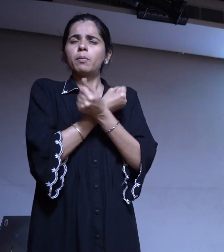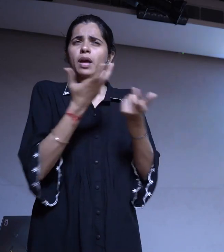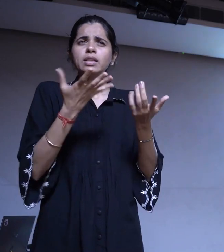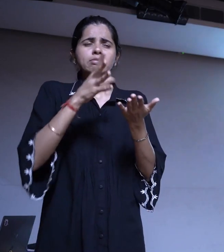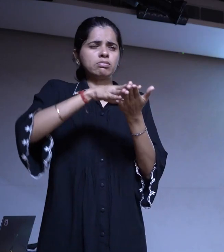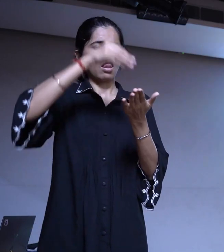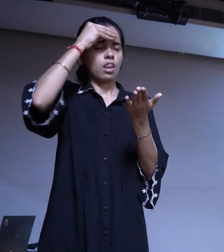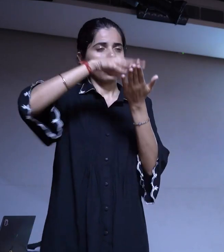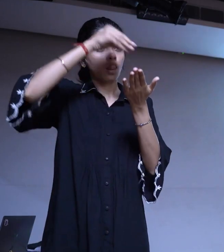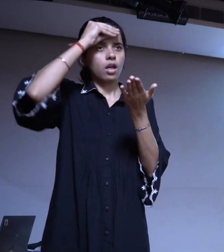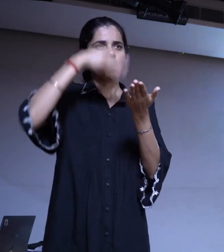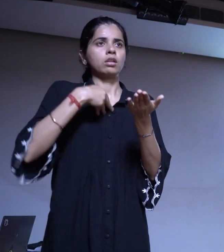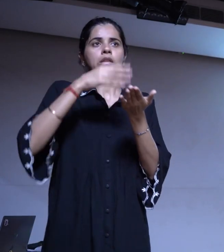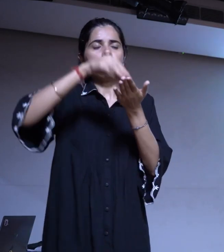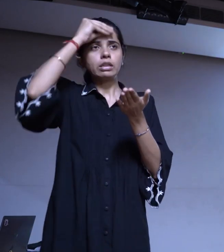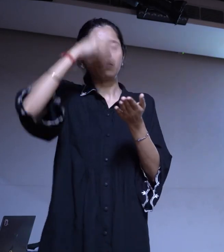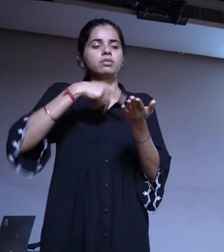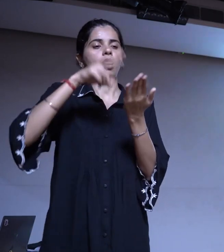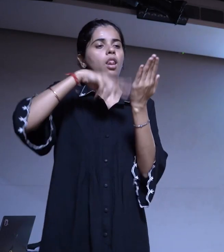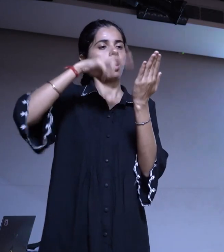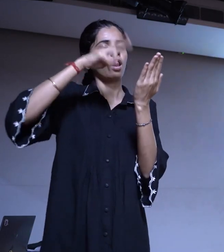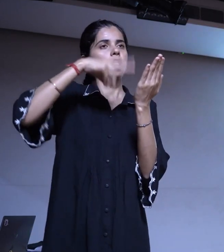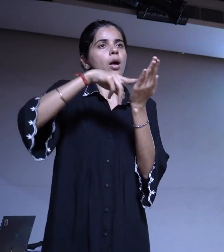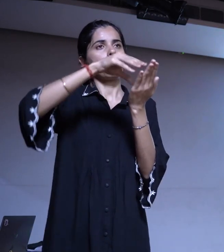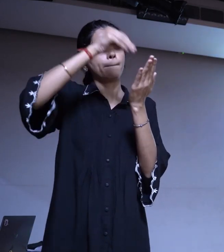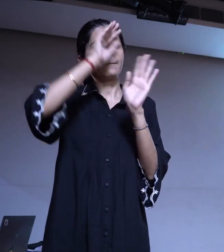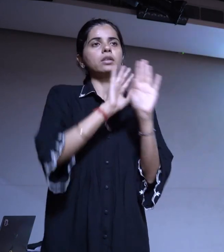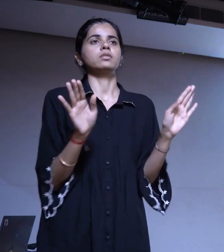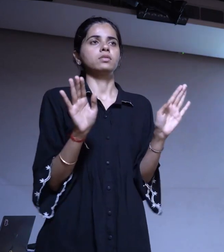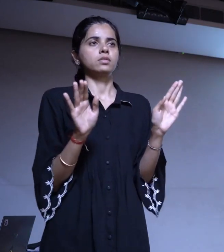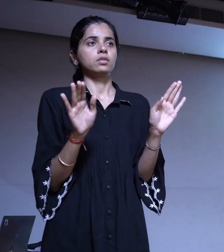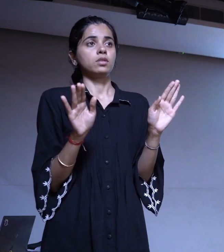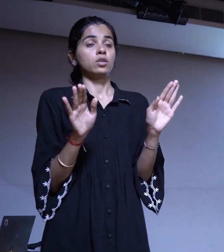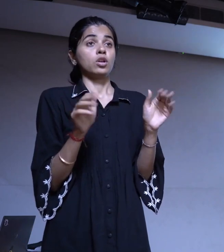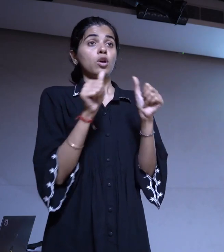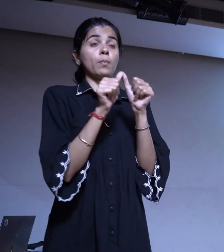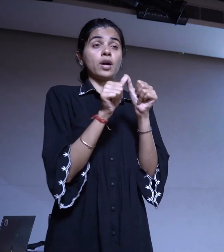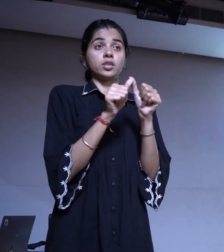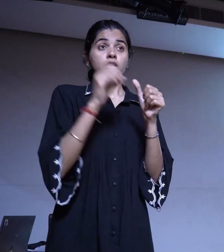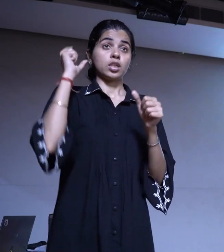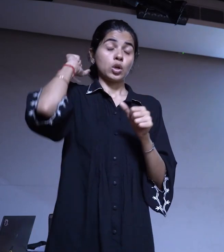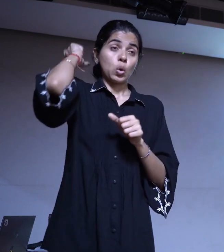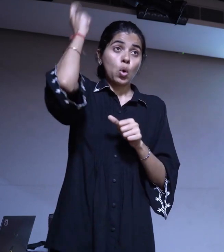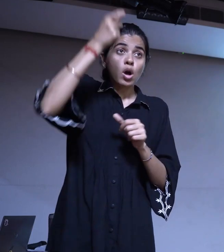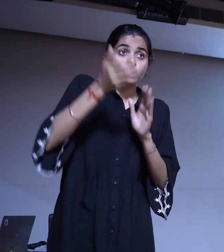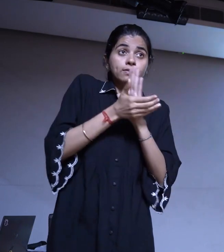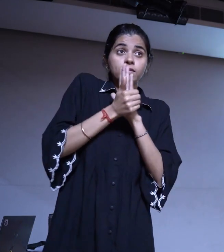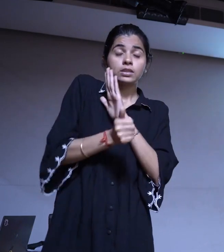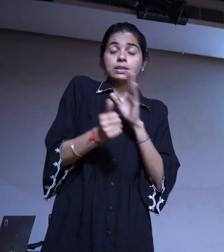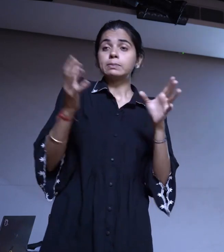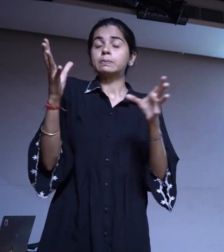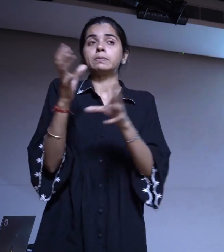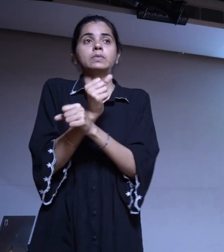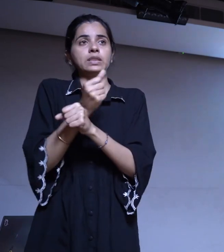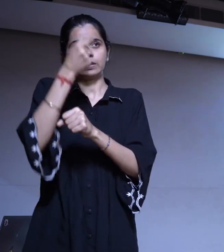root memorization so they know what to provide in academic content but in terms of the cognitive ability they are lacking so